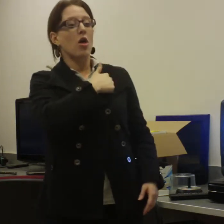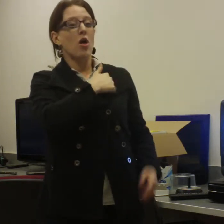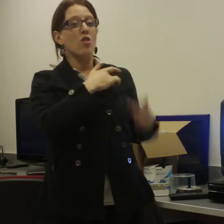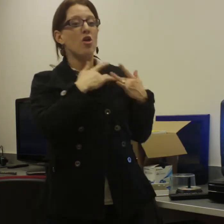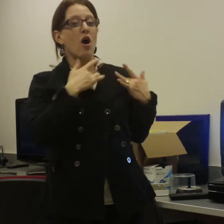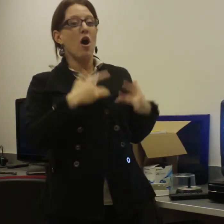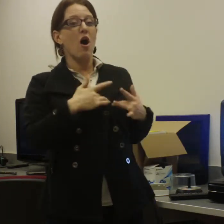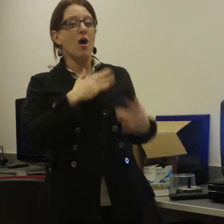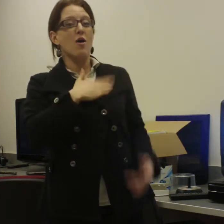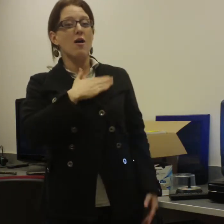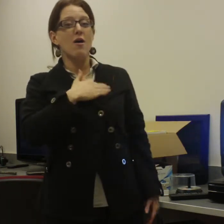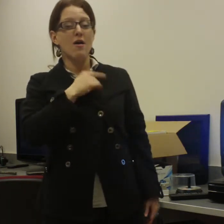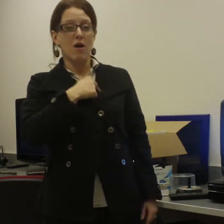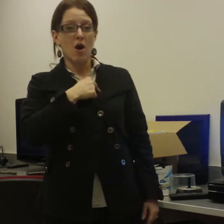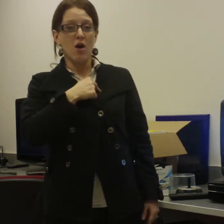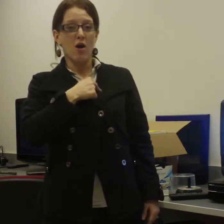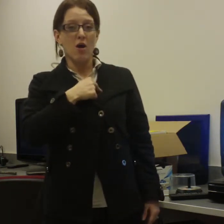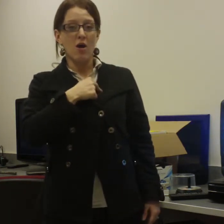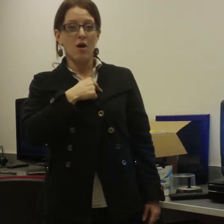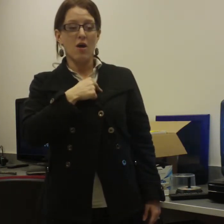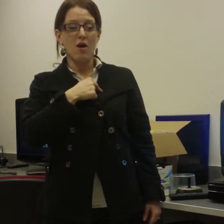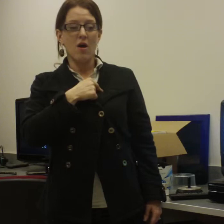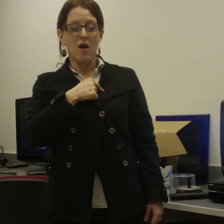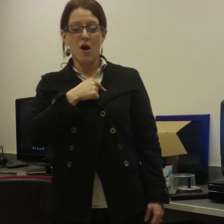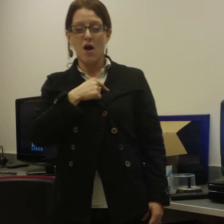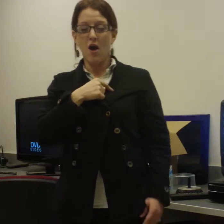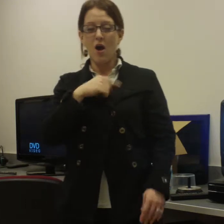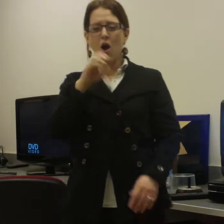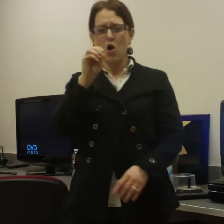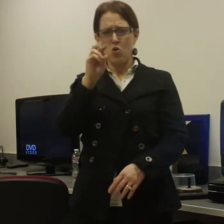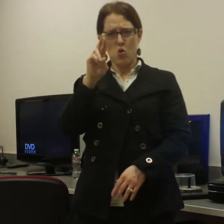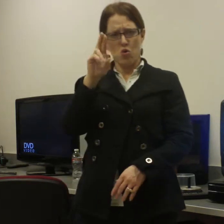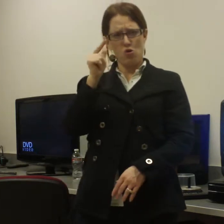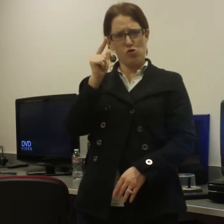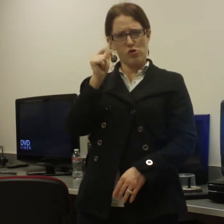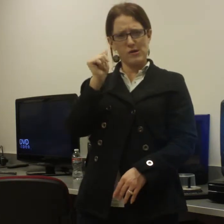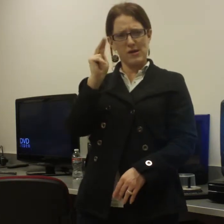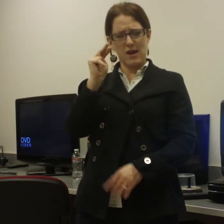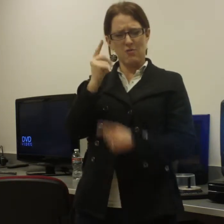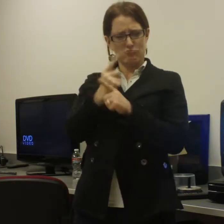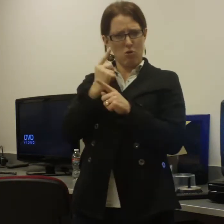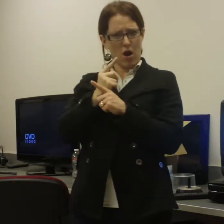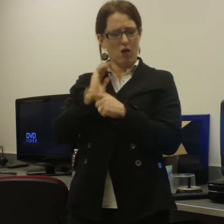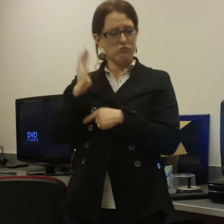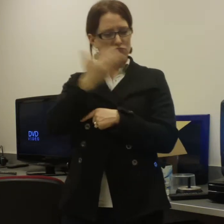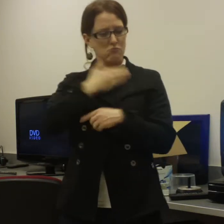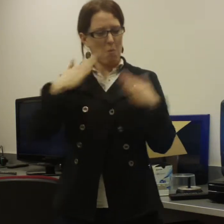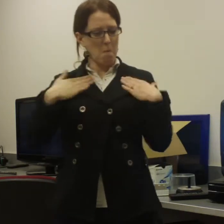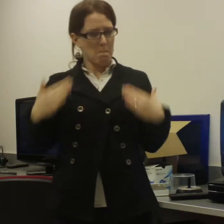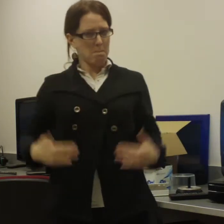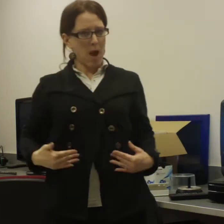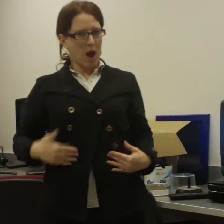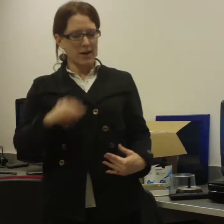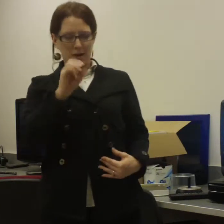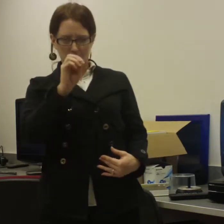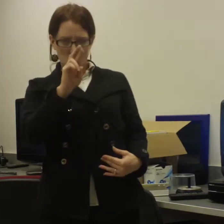an organ of our body. What kind of organ is it? Anybody have any idea? Or maybe I should